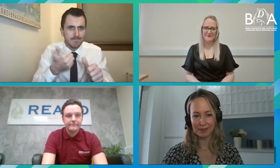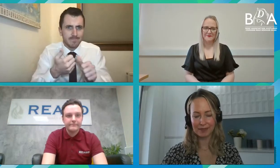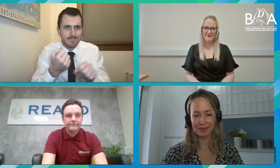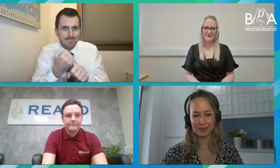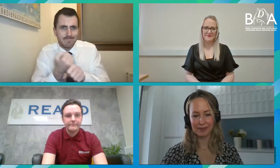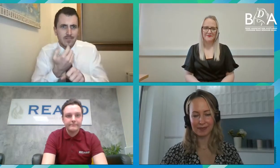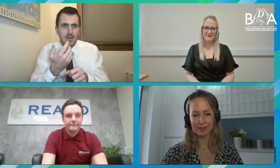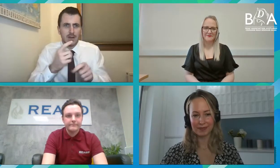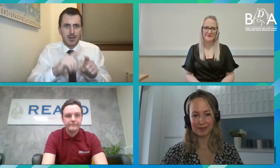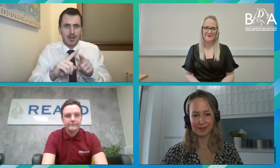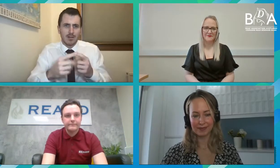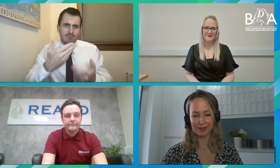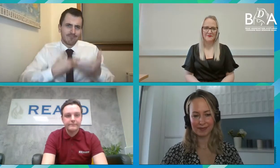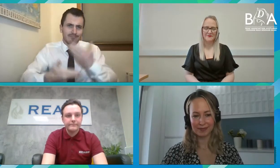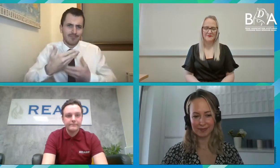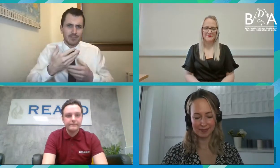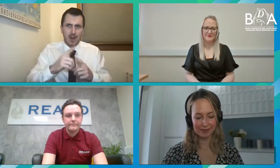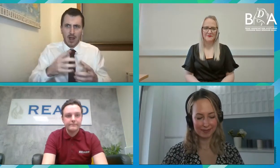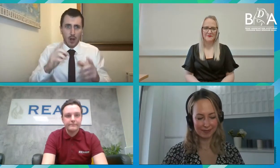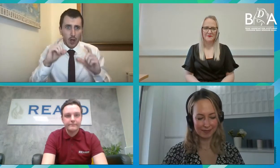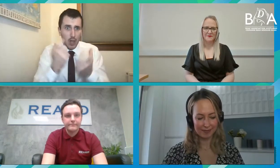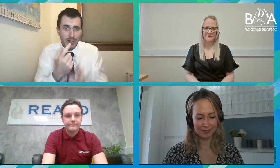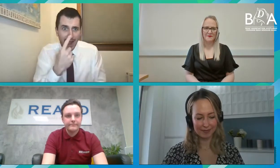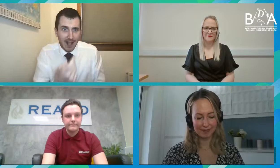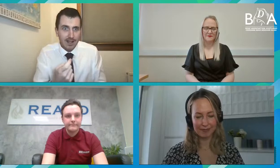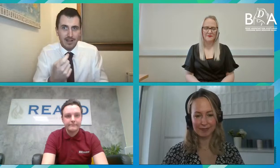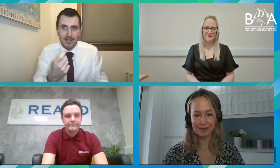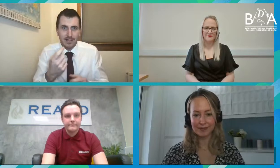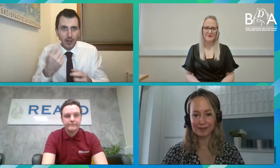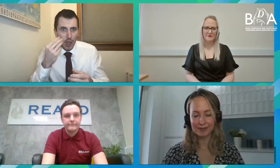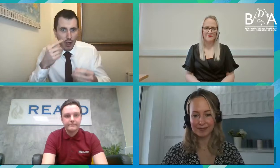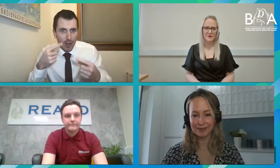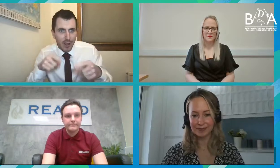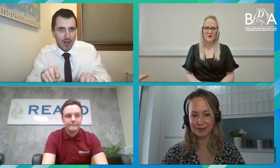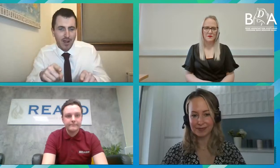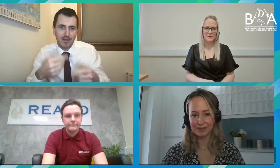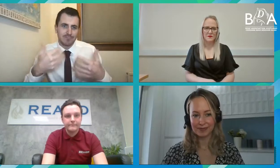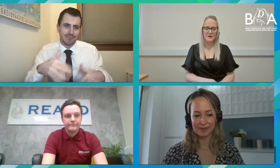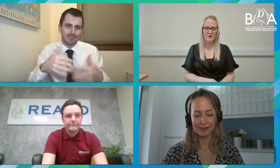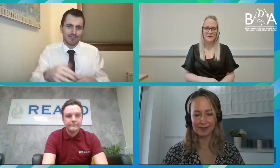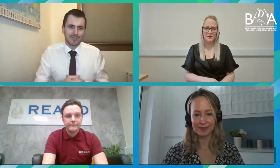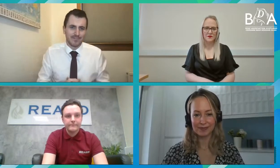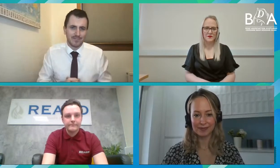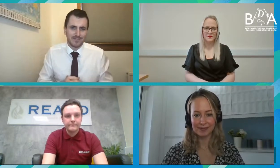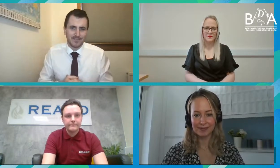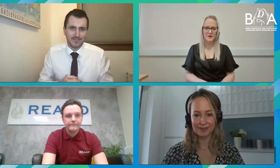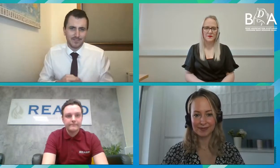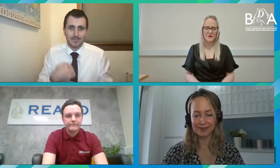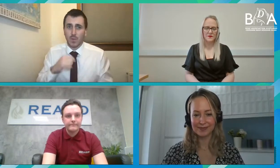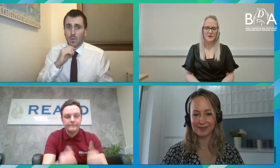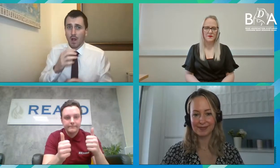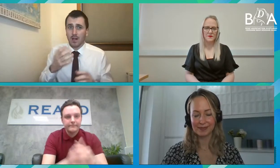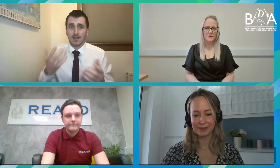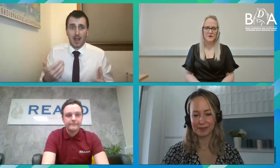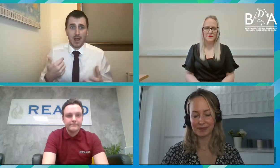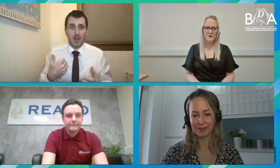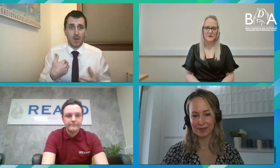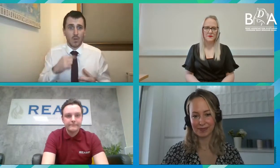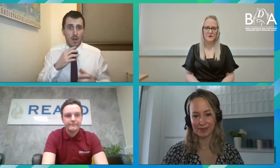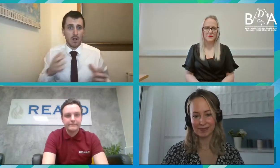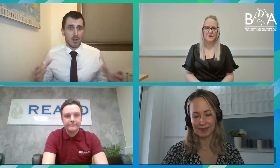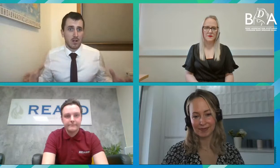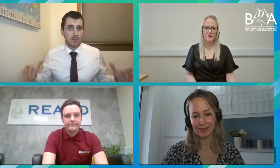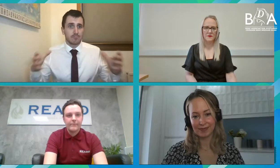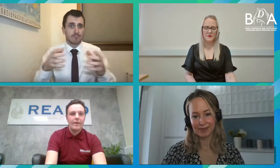bit about your journey and your experience working within Rero. And I think hopefully it demonstrates to others that you